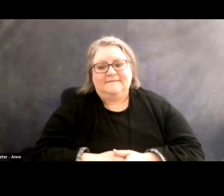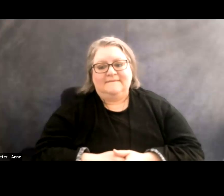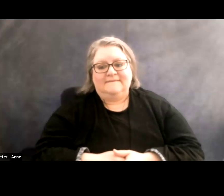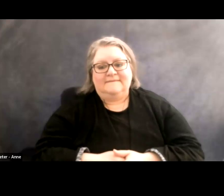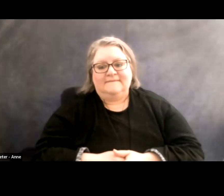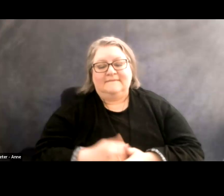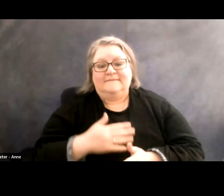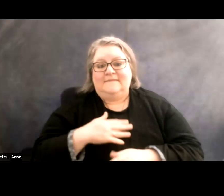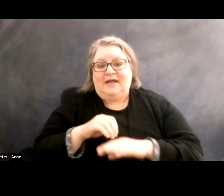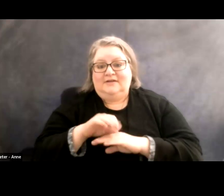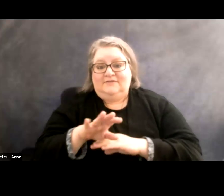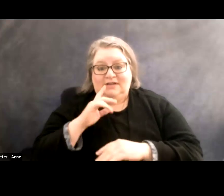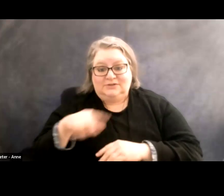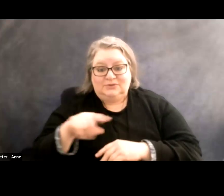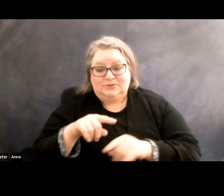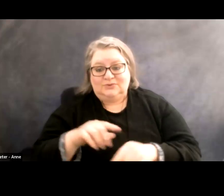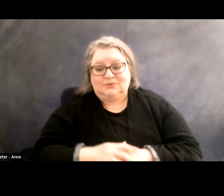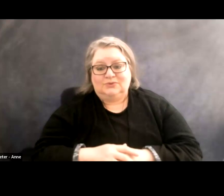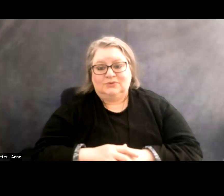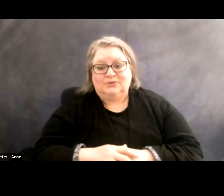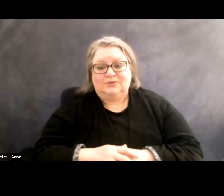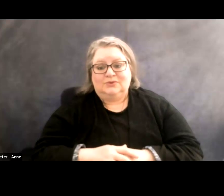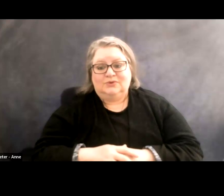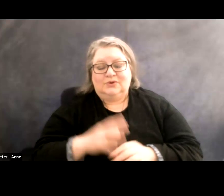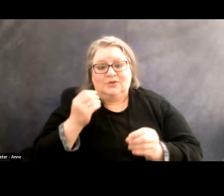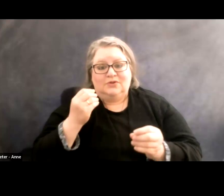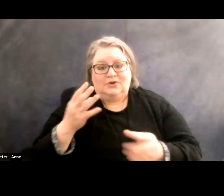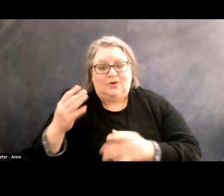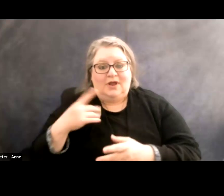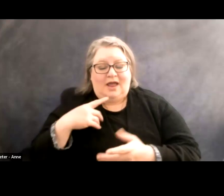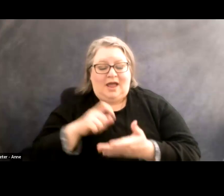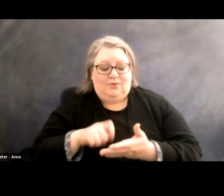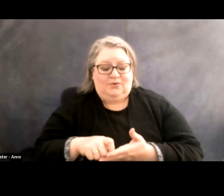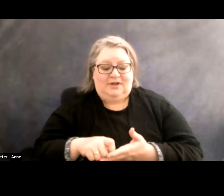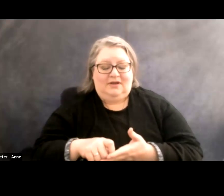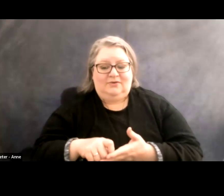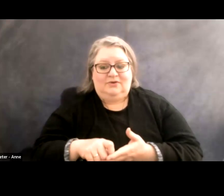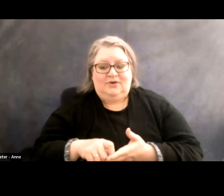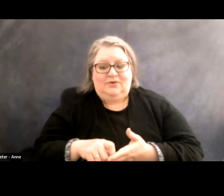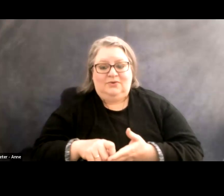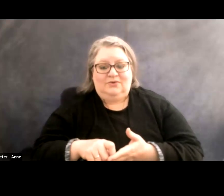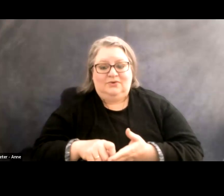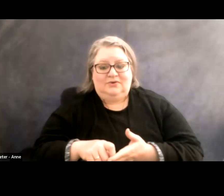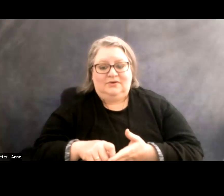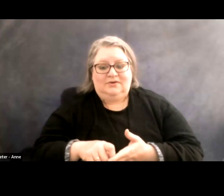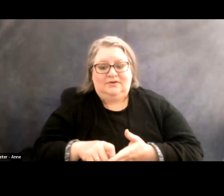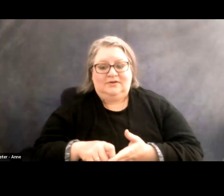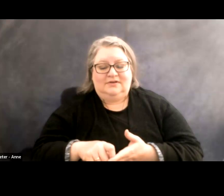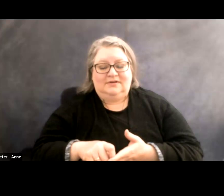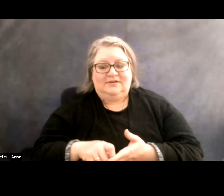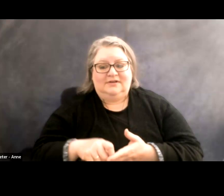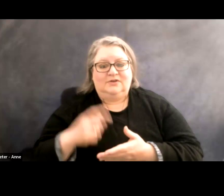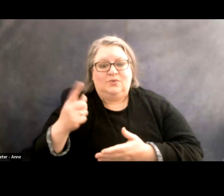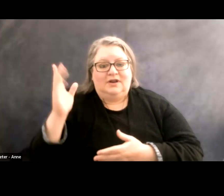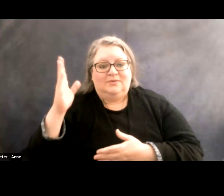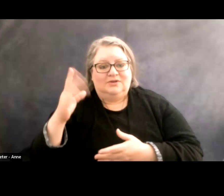My advice to you all, the notifications, I wrote down a note here as one of the